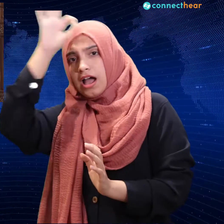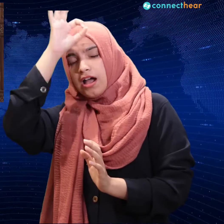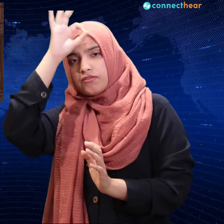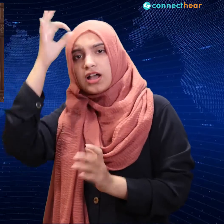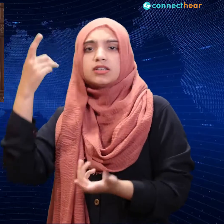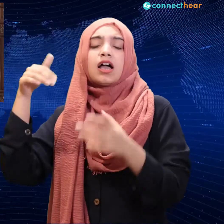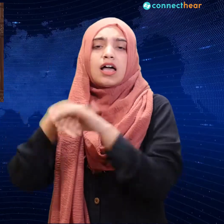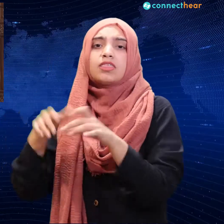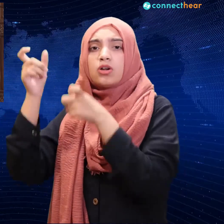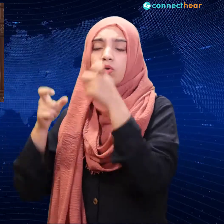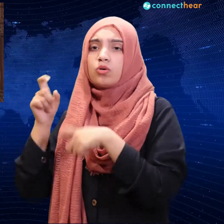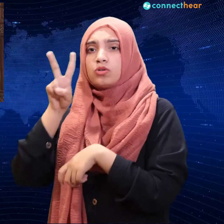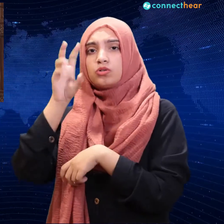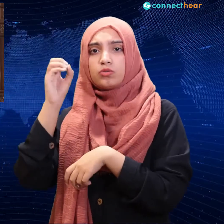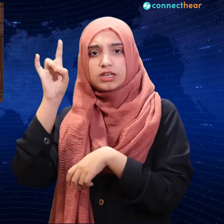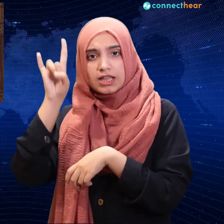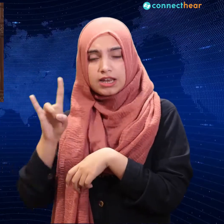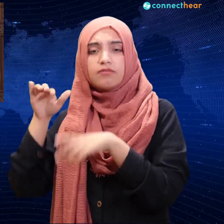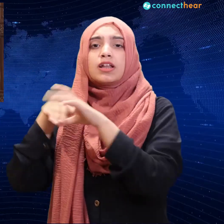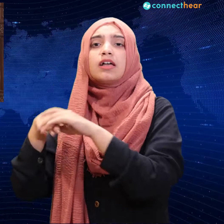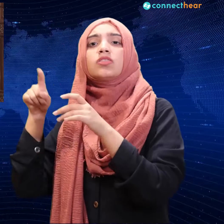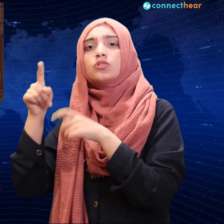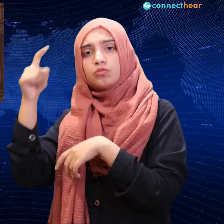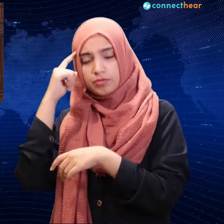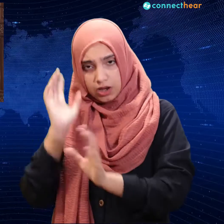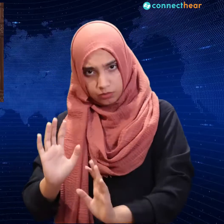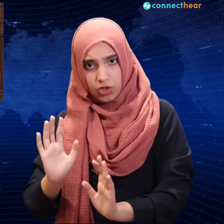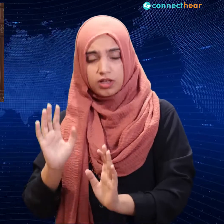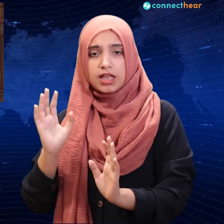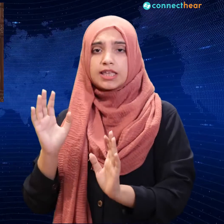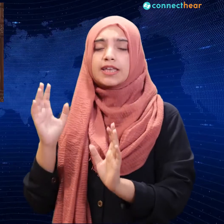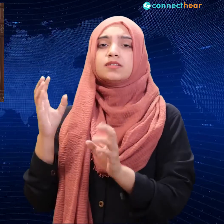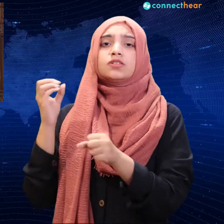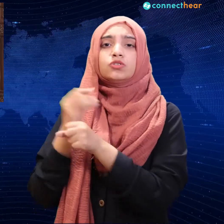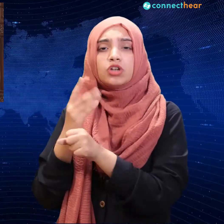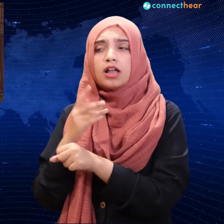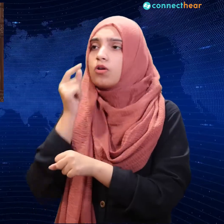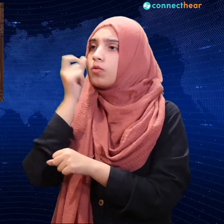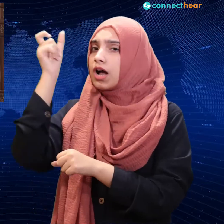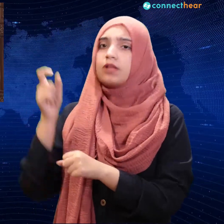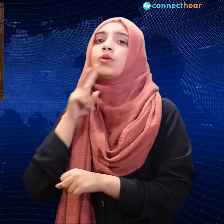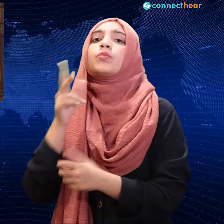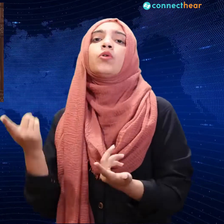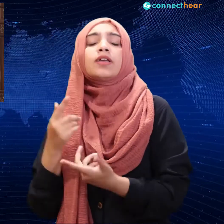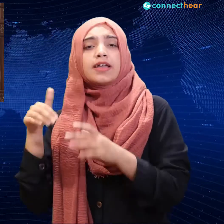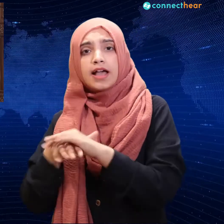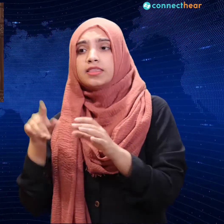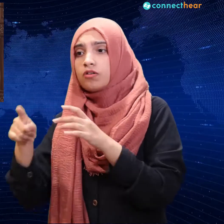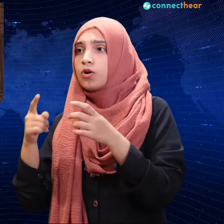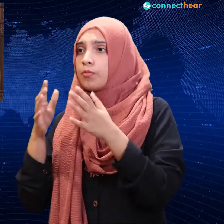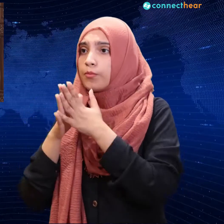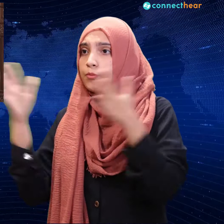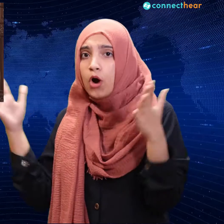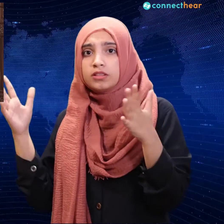people. In 2011, you will be aware that General Mike Mullen said the Haqqani network acted as, quote, a veritable